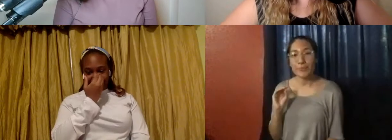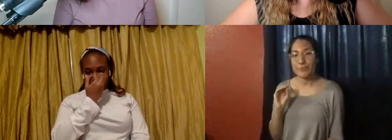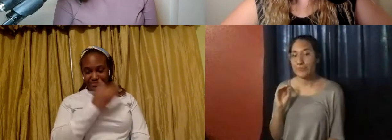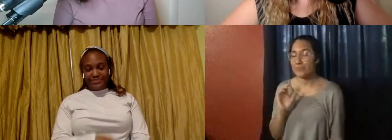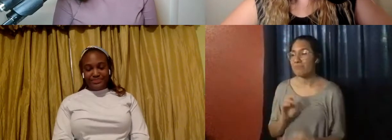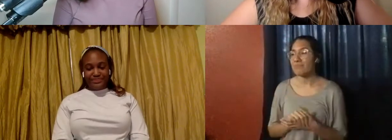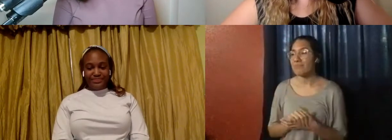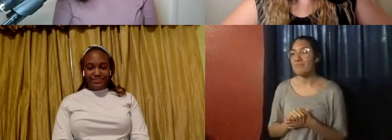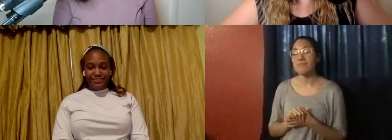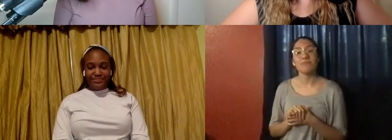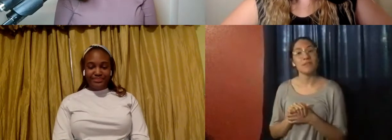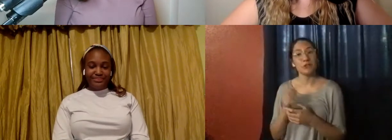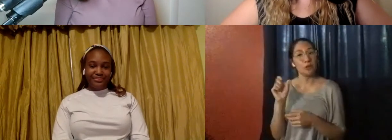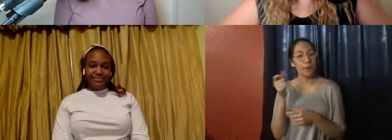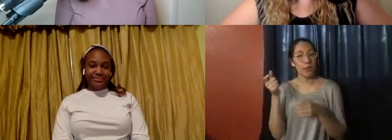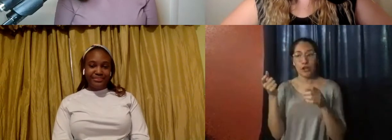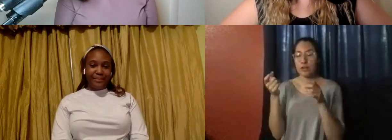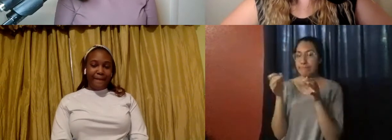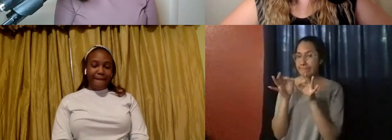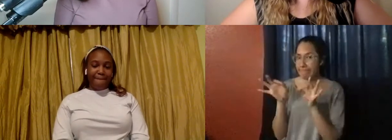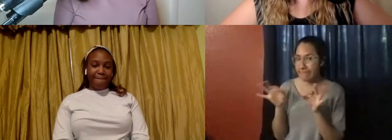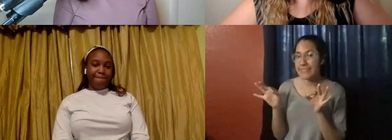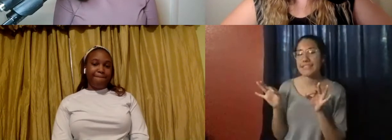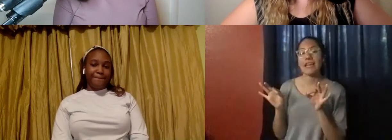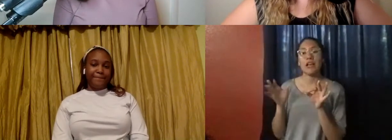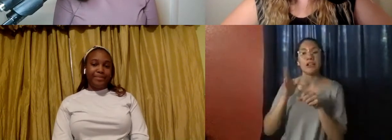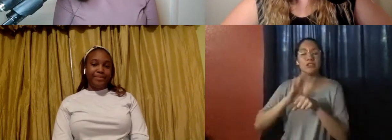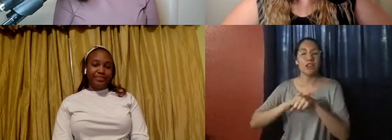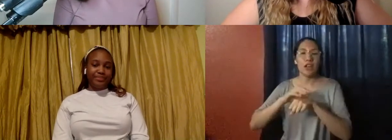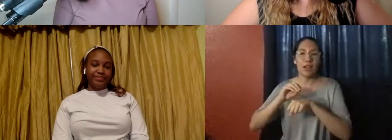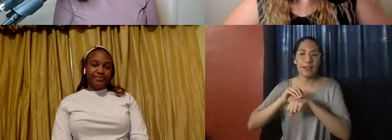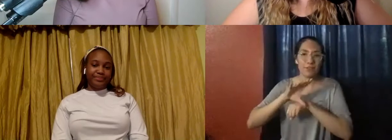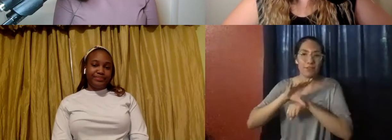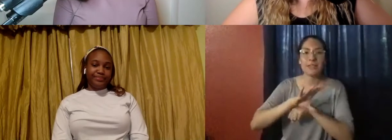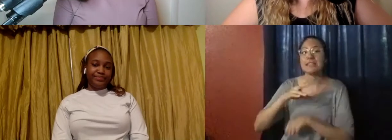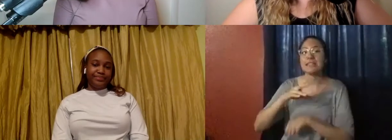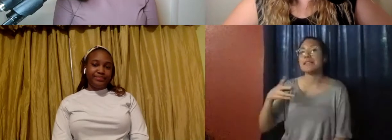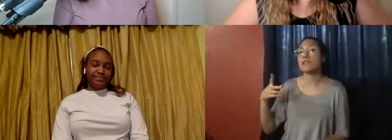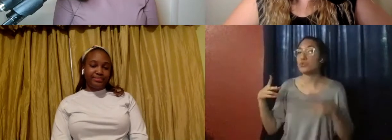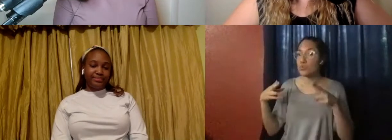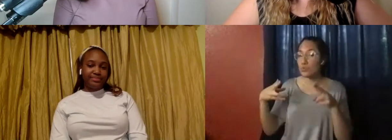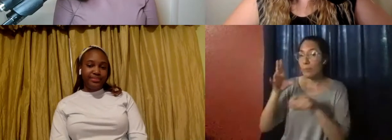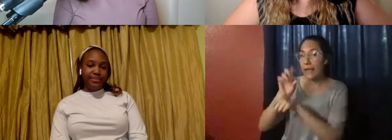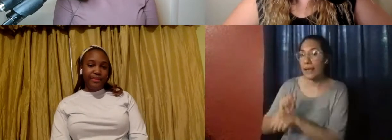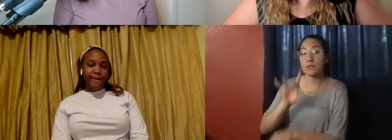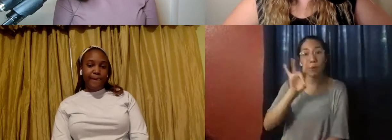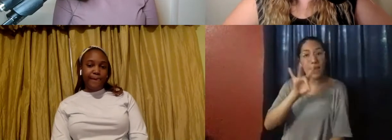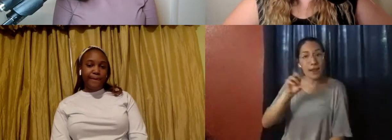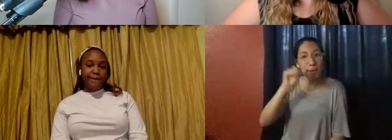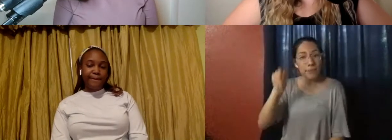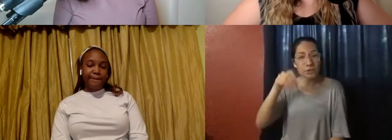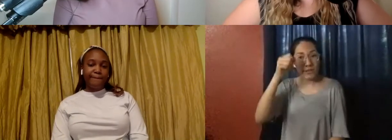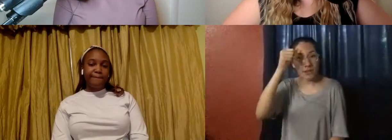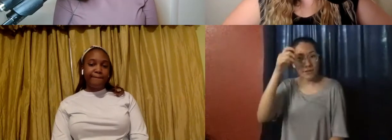on influences of our grooming habits. So I thought this one was interesting. 88% of men are more influenced